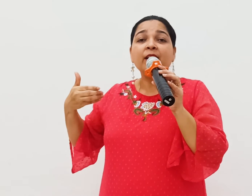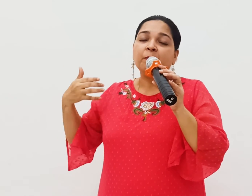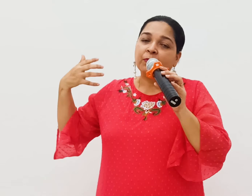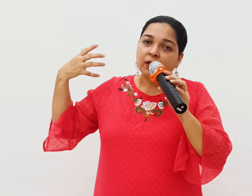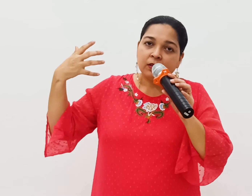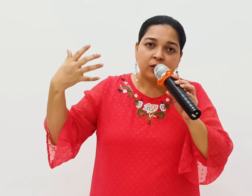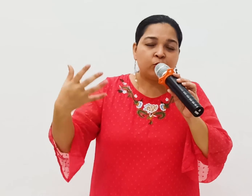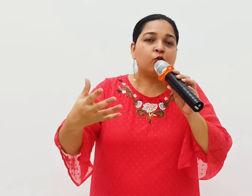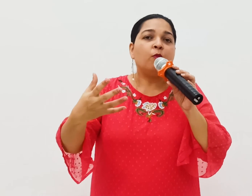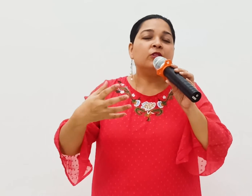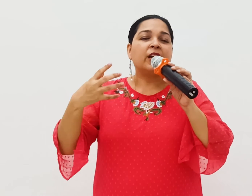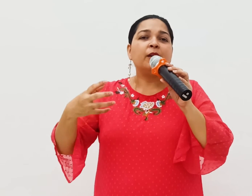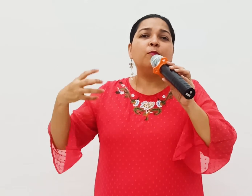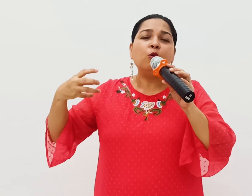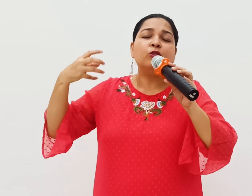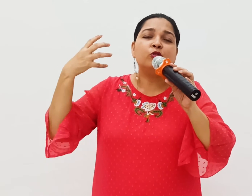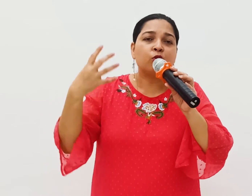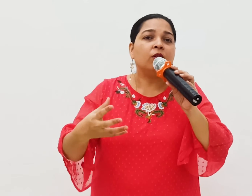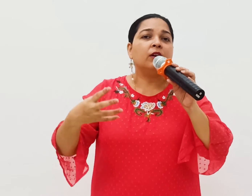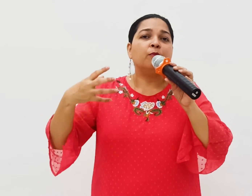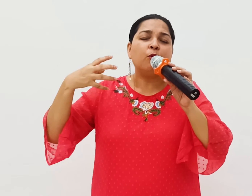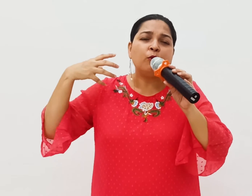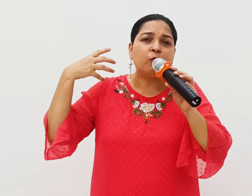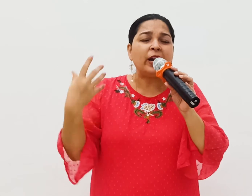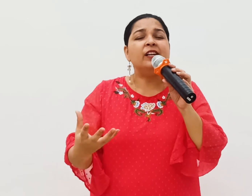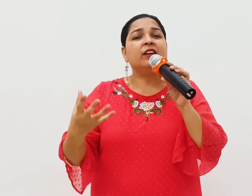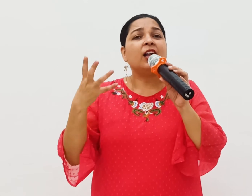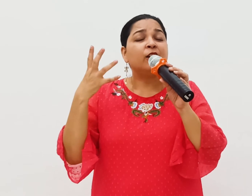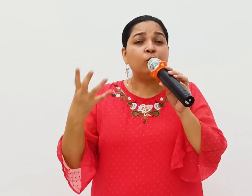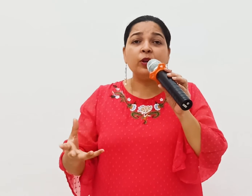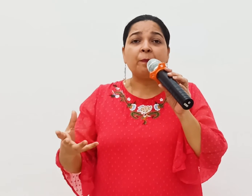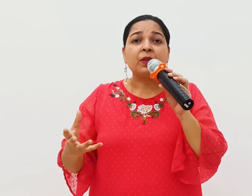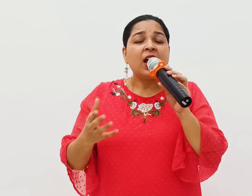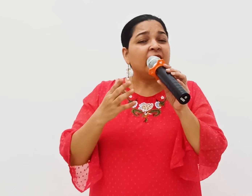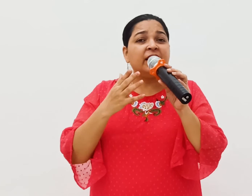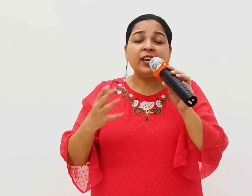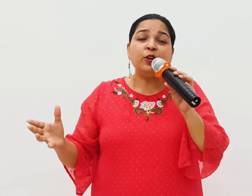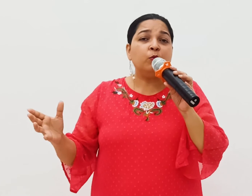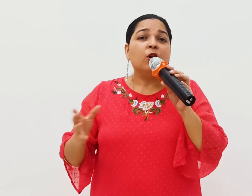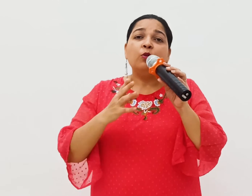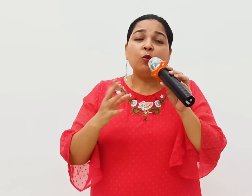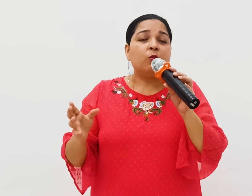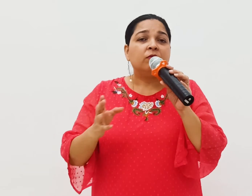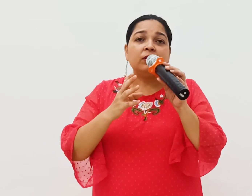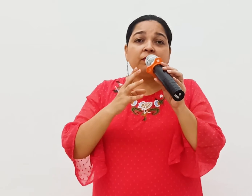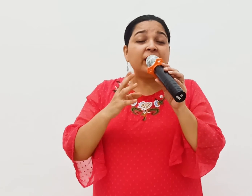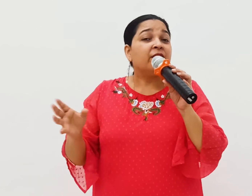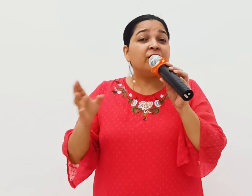the land, the storm was getting more stronger, more wilder. Hallelujah. And they knew,